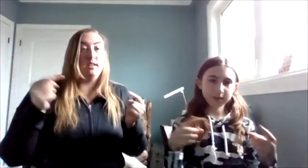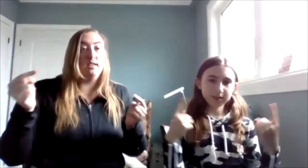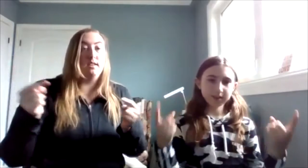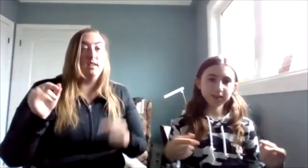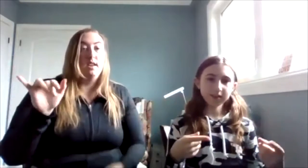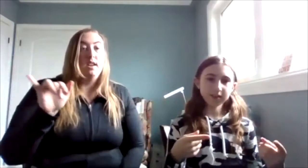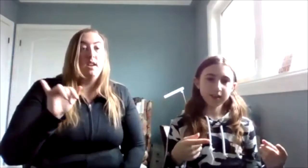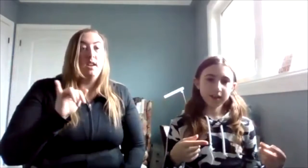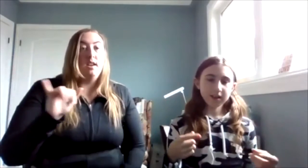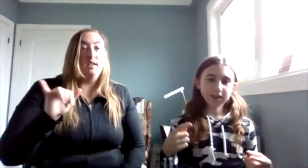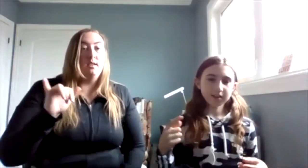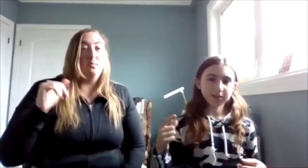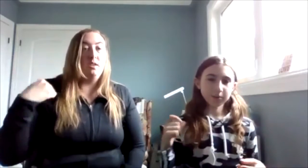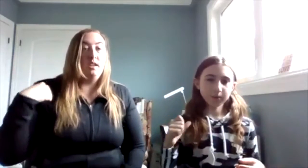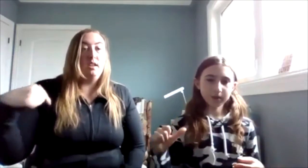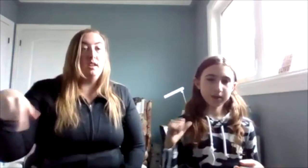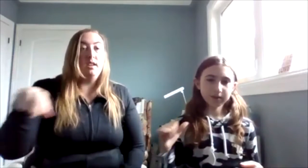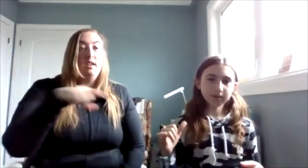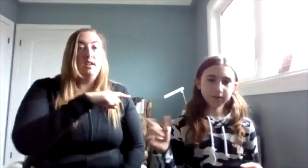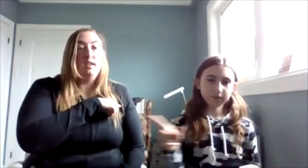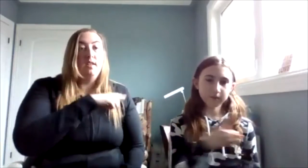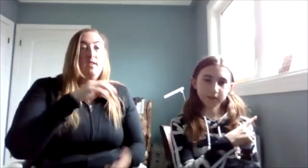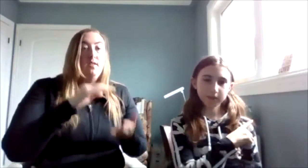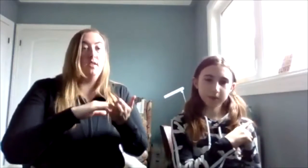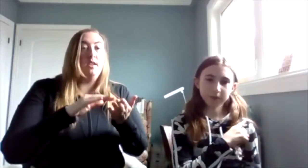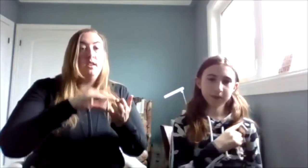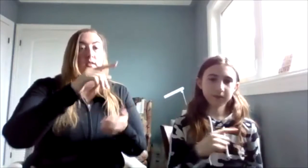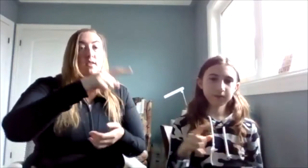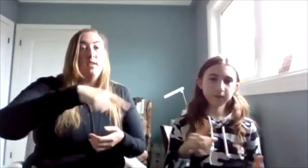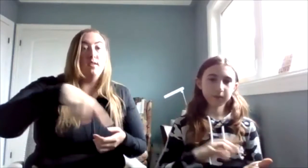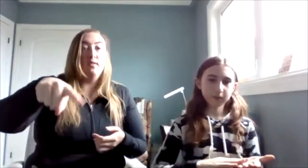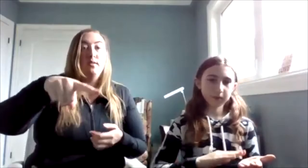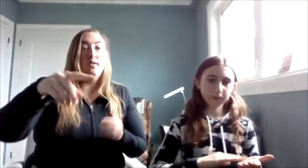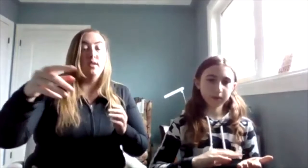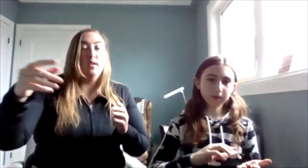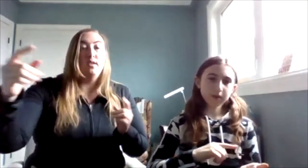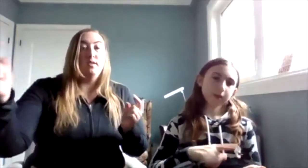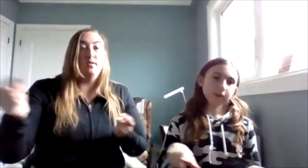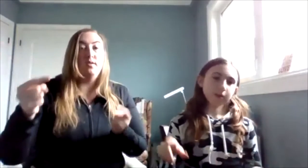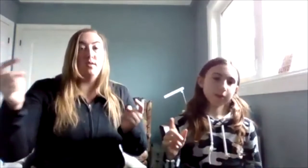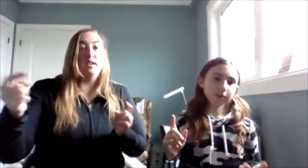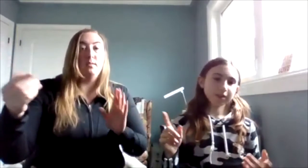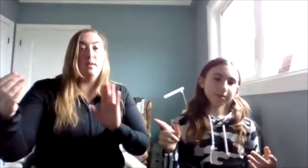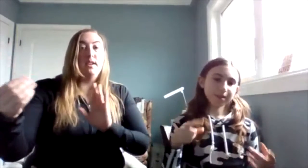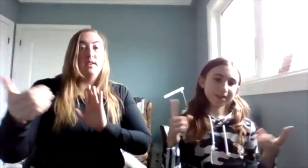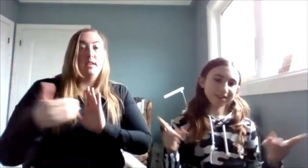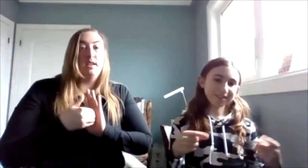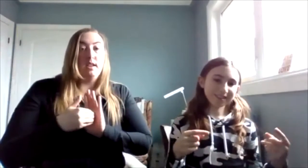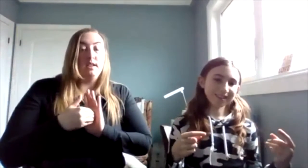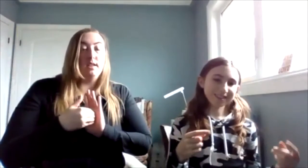trespasses as we forgive those who trespass against